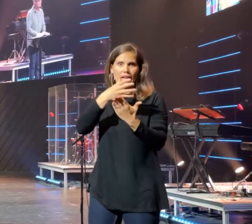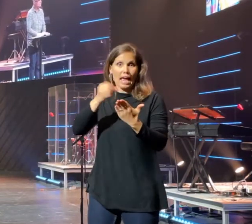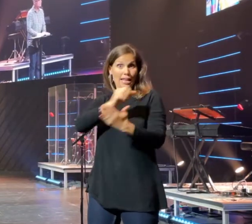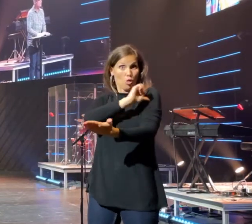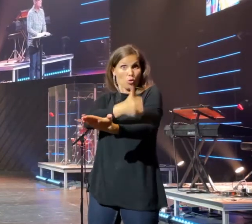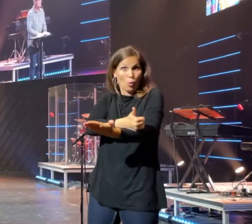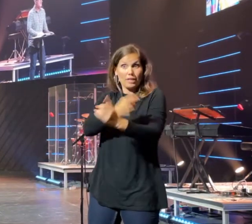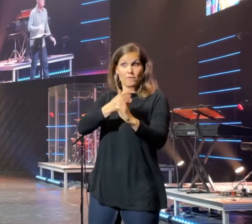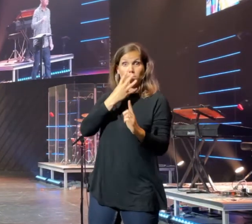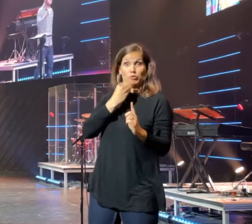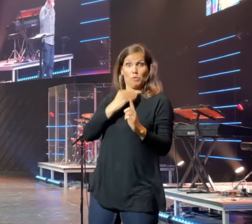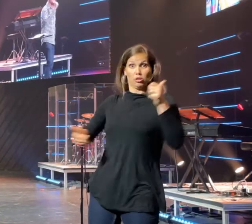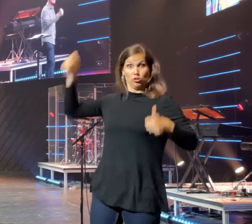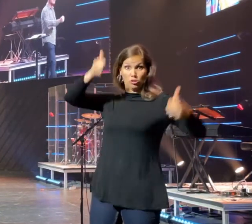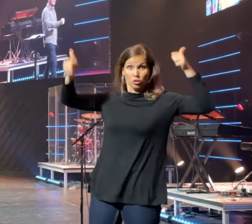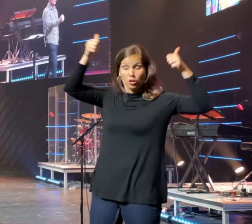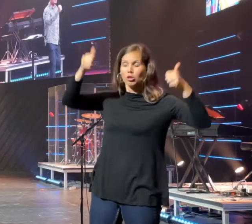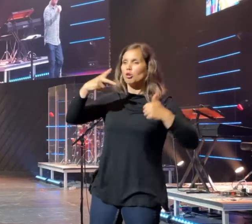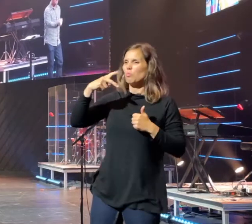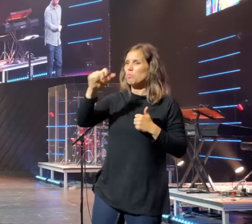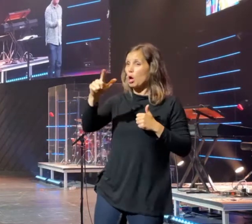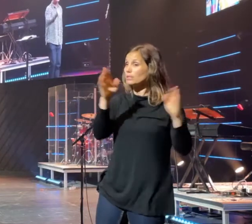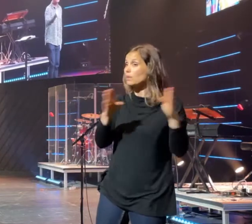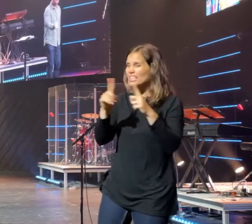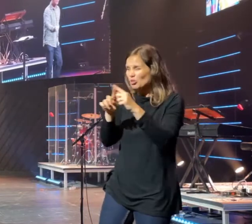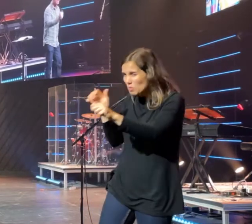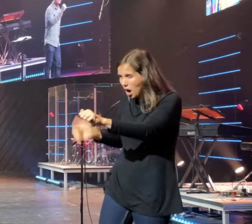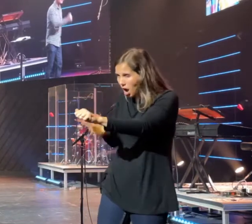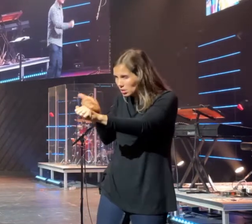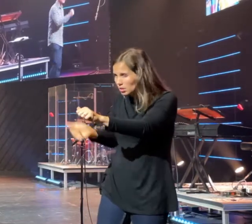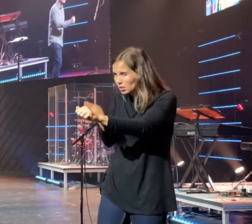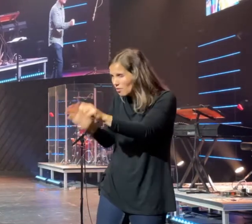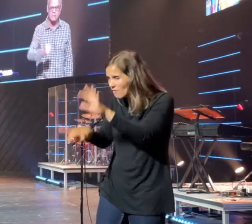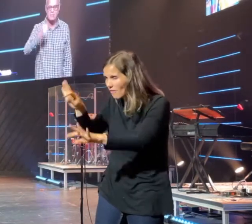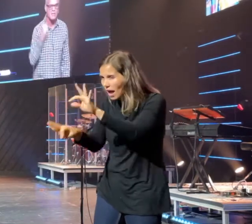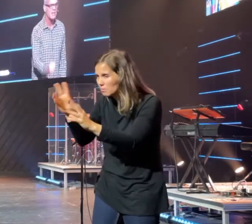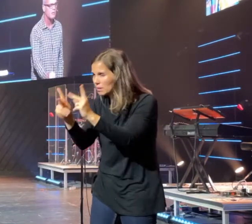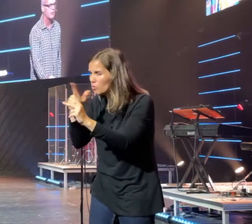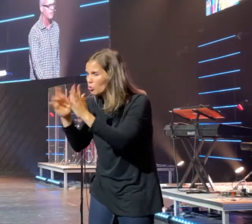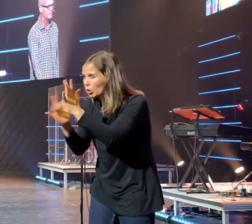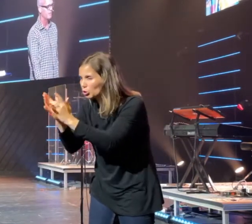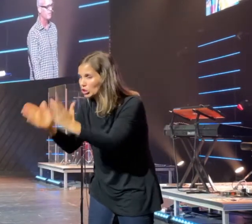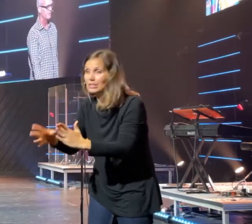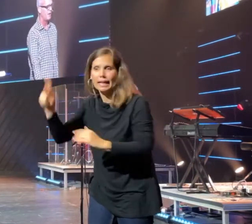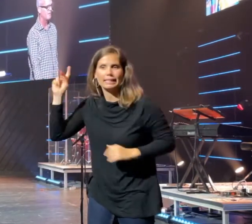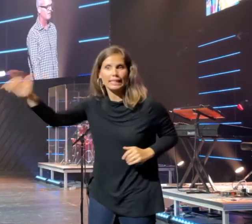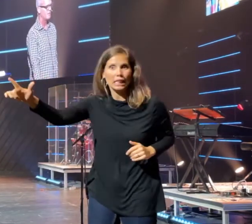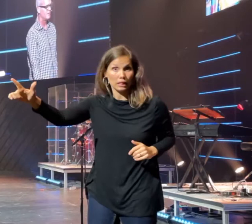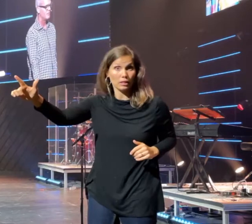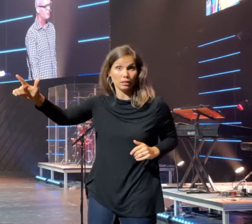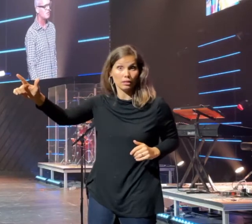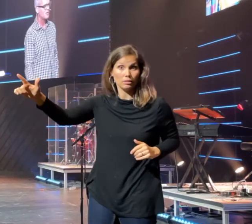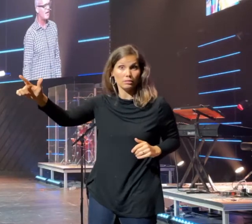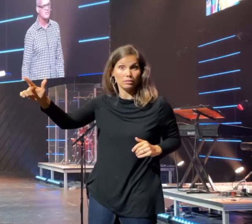from the Jewish leadership on a mission to seek out, to hunt out, to smoke out the disciples of Jesus Christ and kill them. Okay?